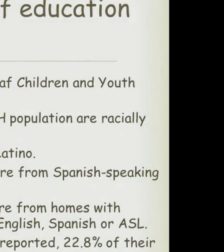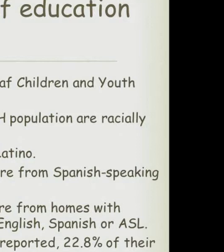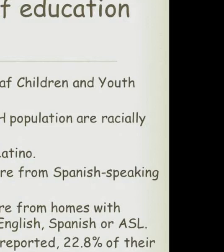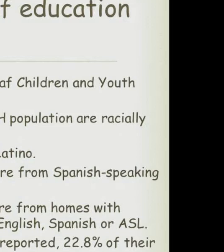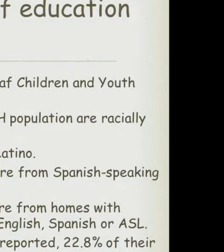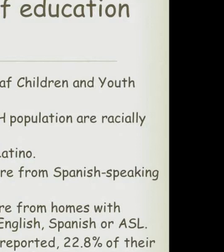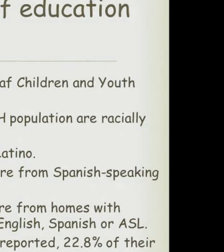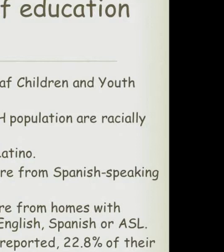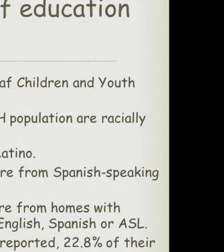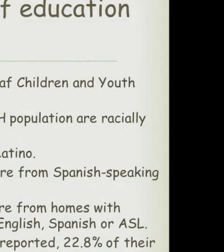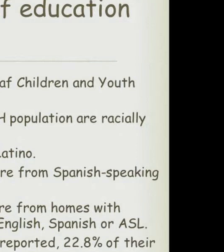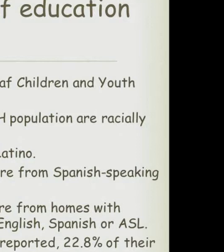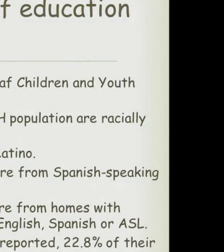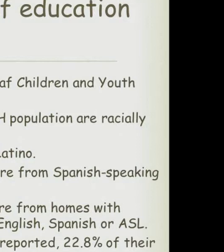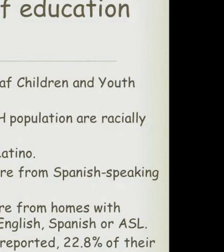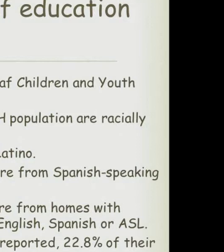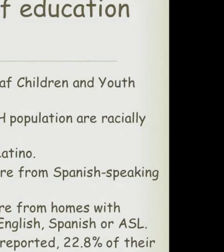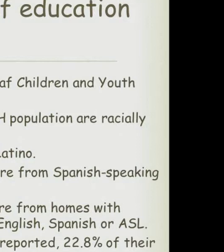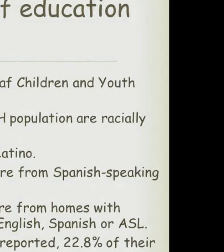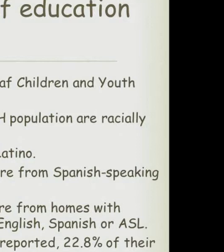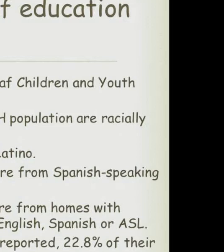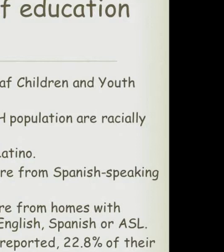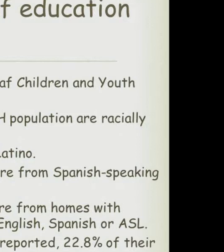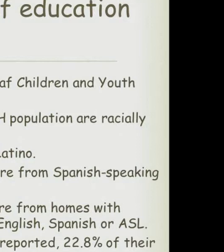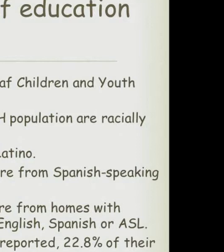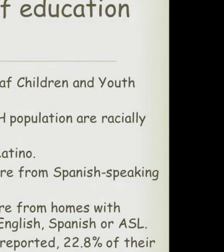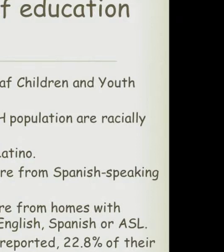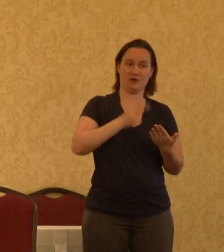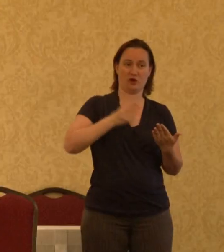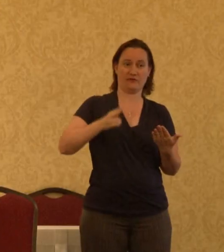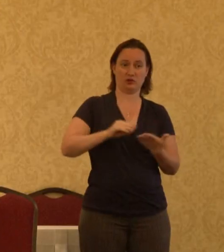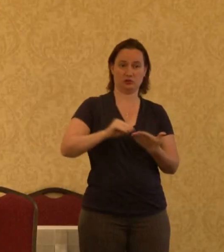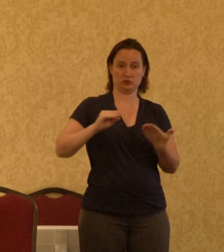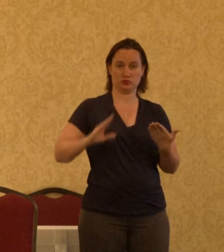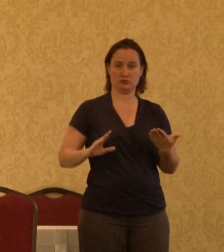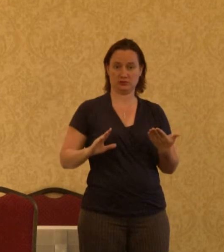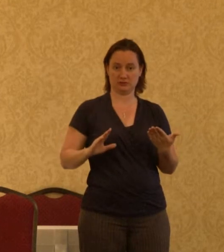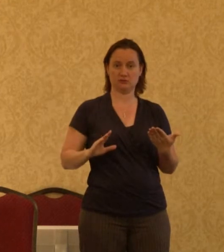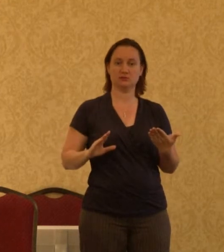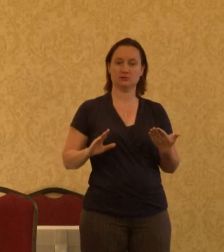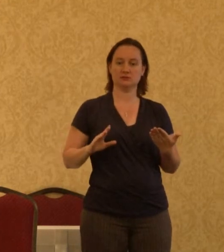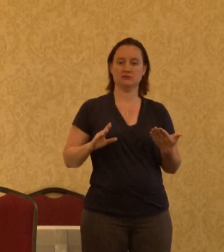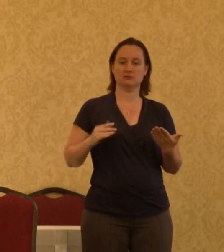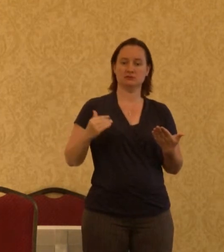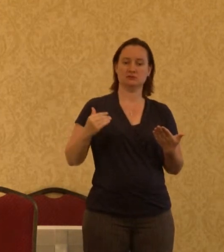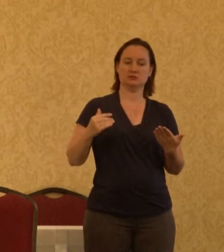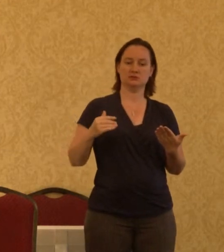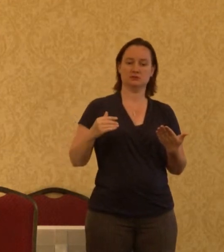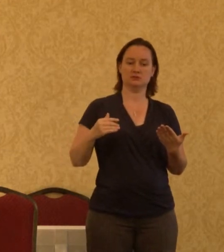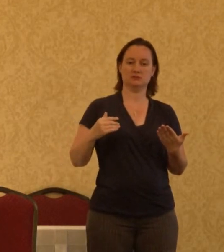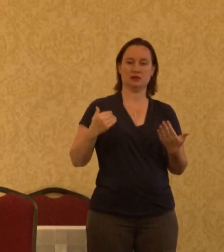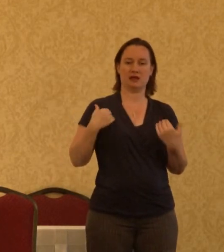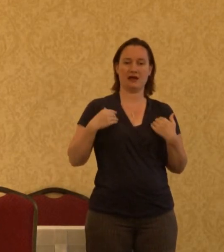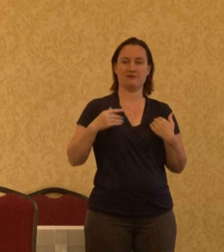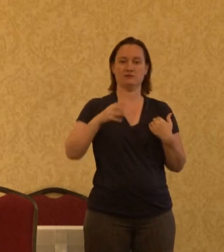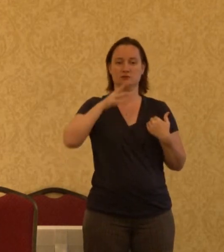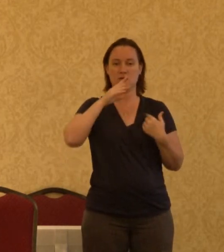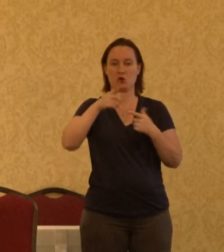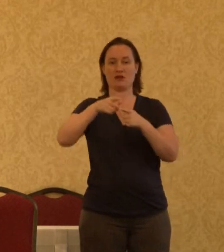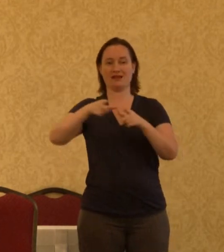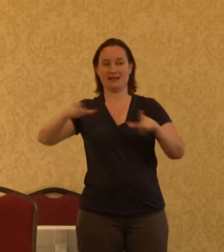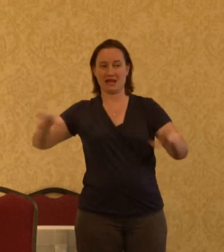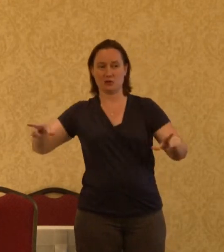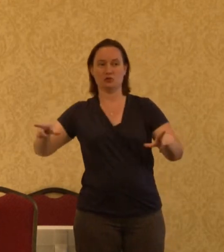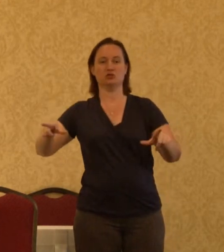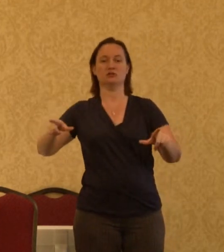Over 25% of all deaf and hard of hearing students have spoken languages other